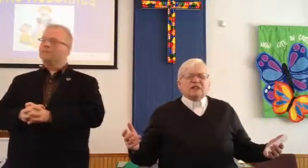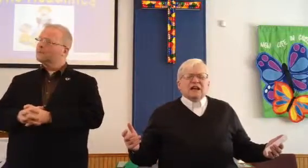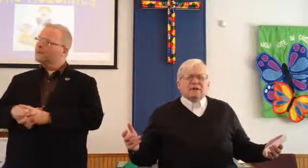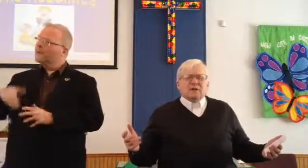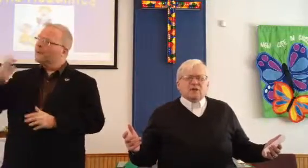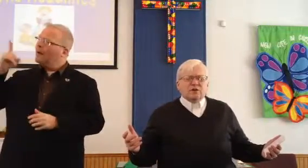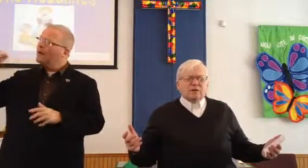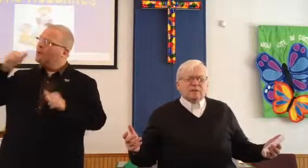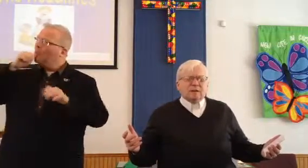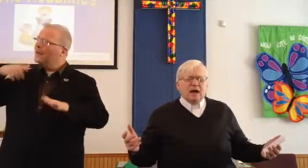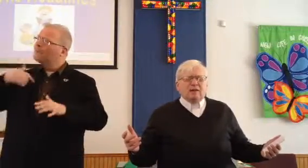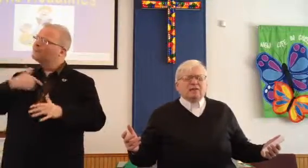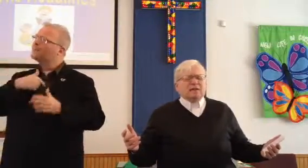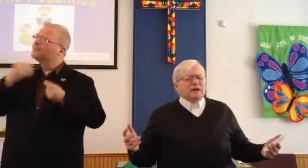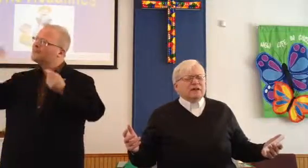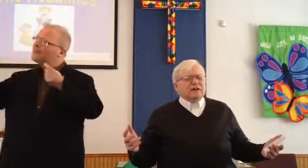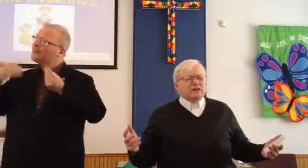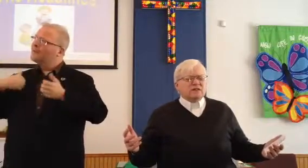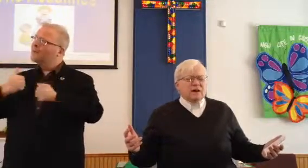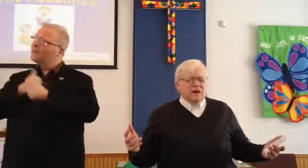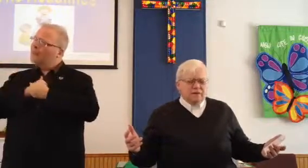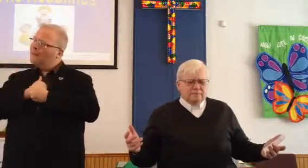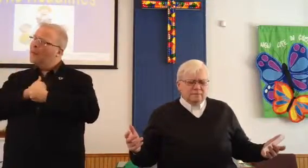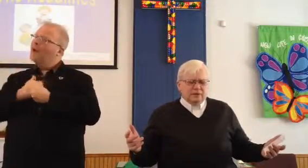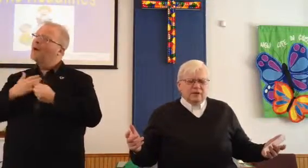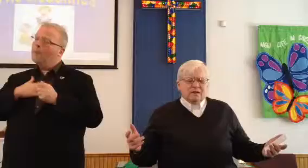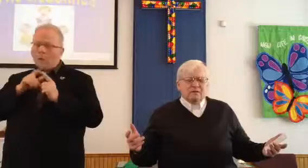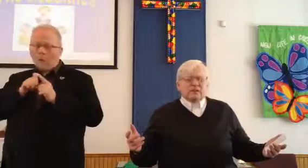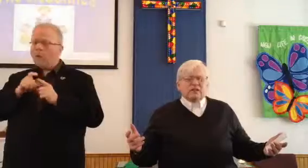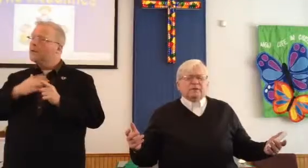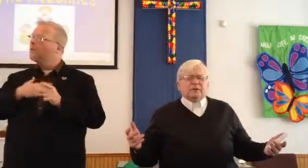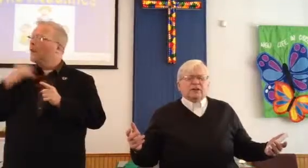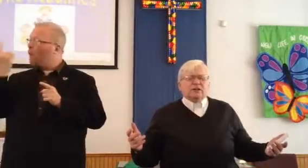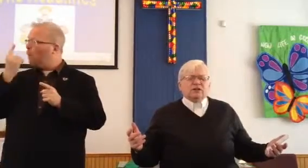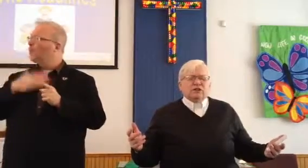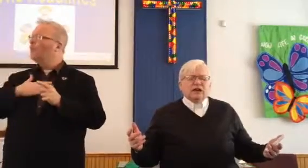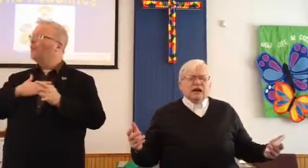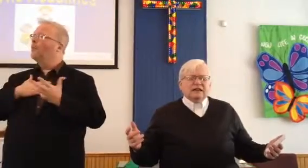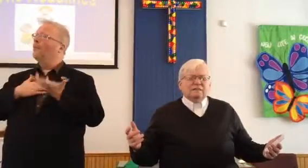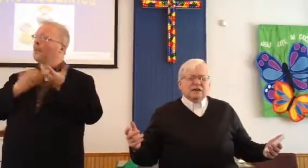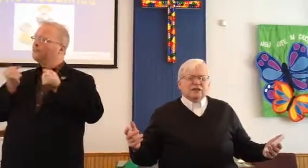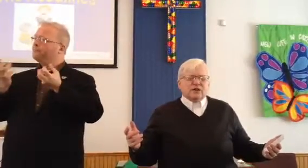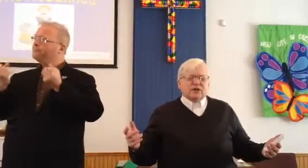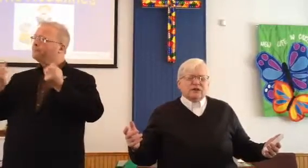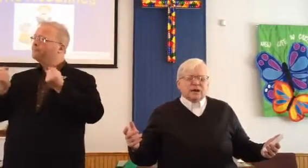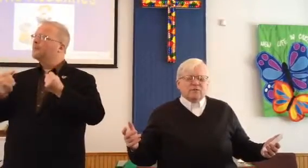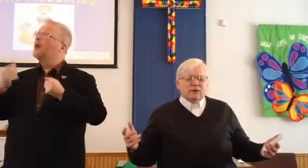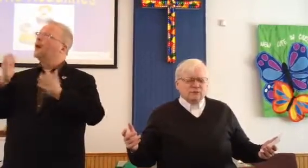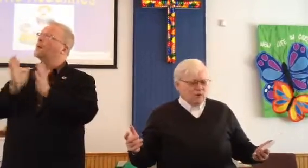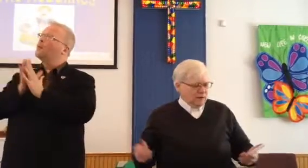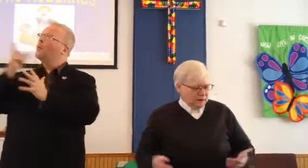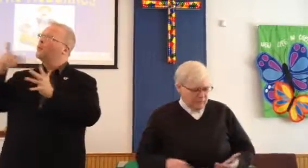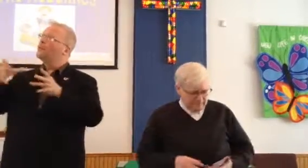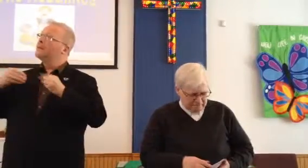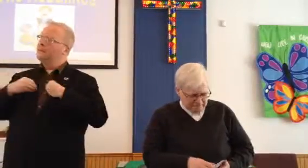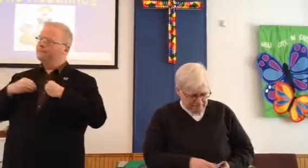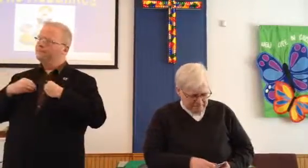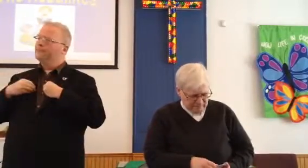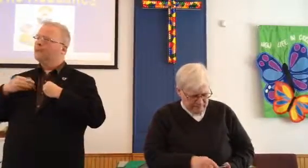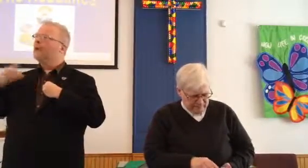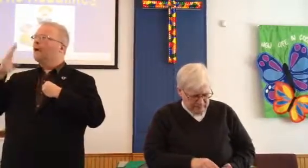Gracious and loving God, may the words of my mouth and the meditations of my heart be acceptable unto you, my God, my strength, and my Redeemer.